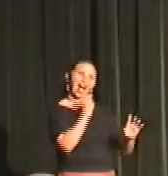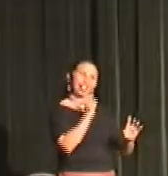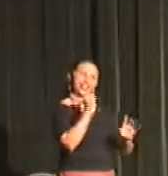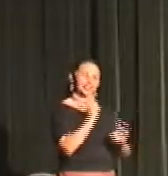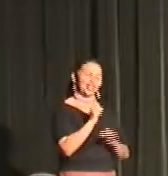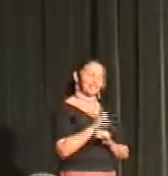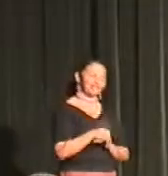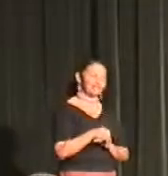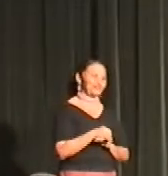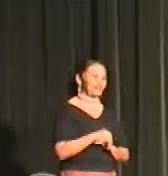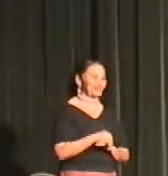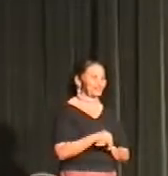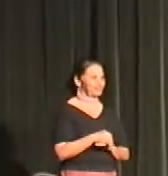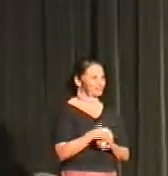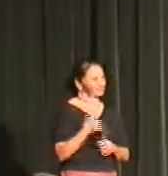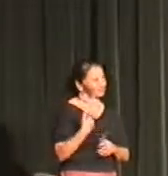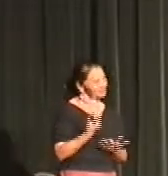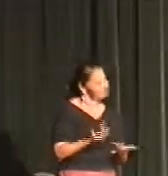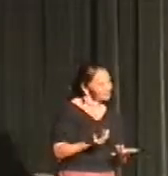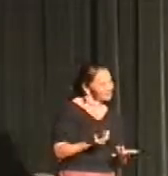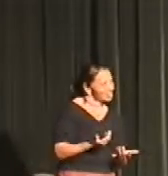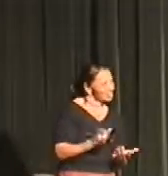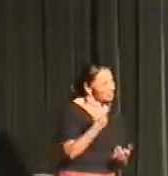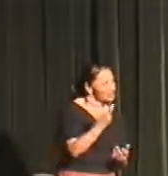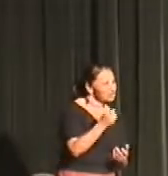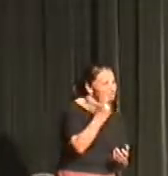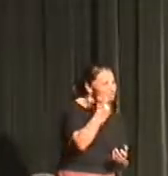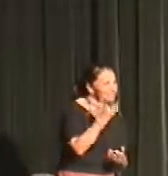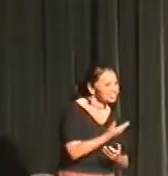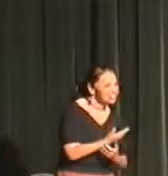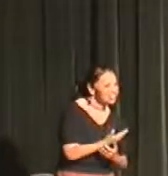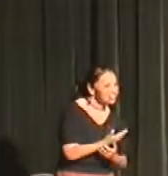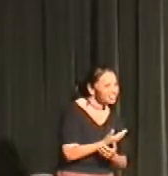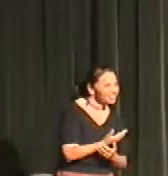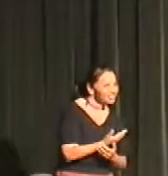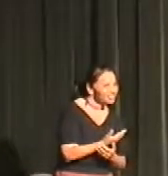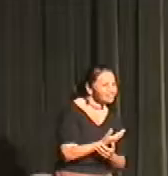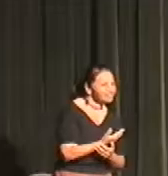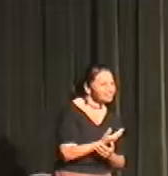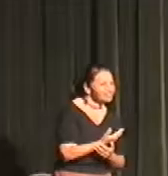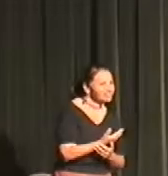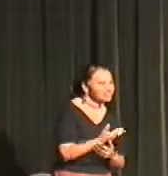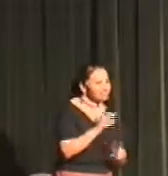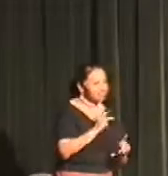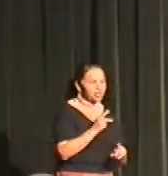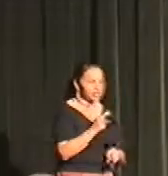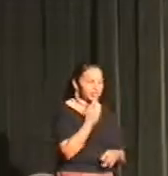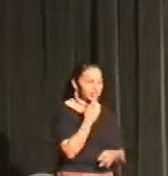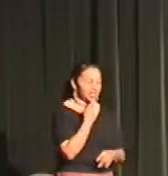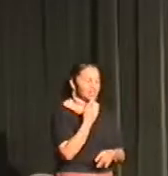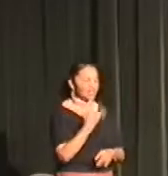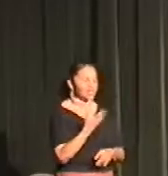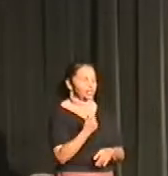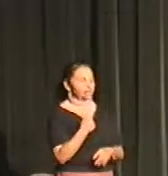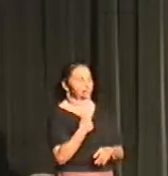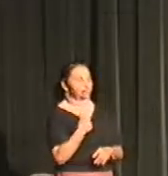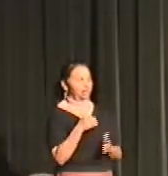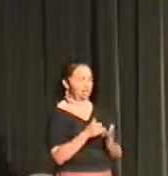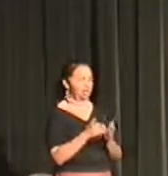for ice cream, you know. And I'll tell you, you know, one of my daughters in particular, people will say things, you know, to me often about,